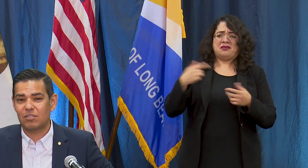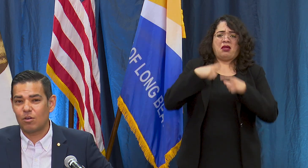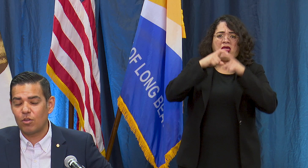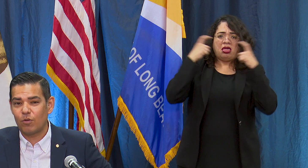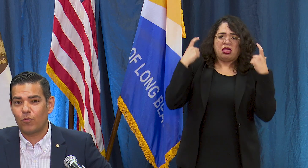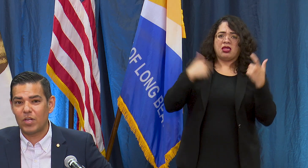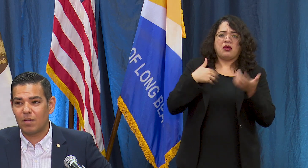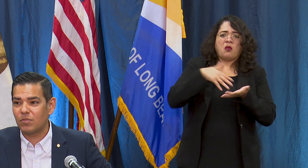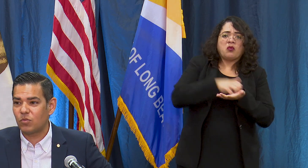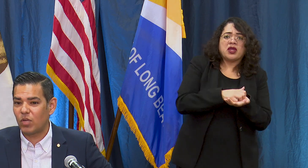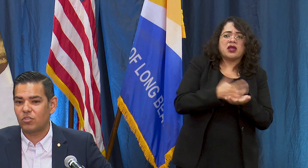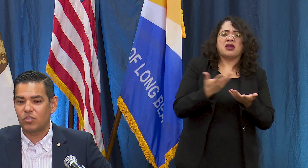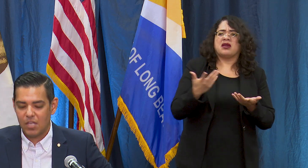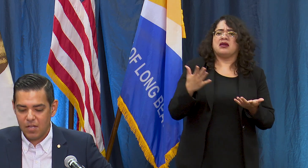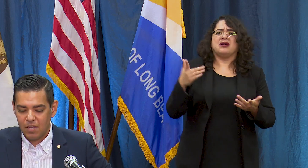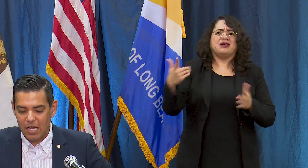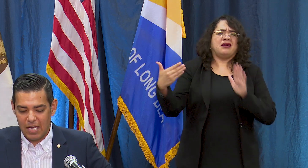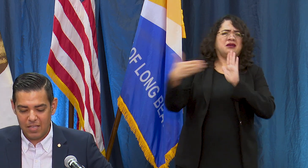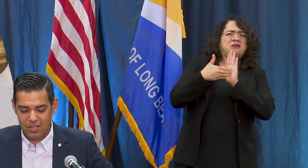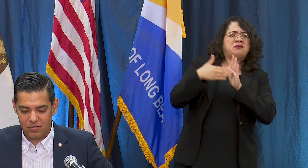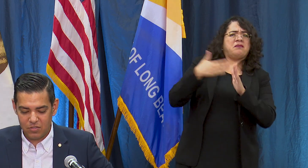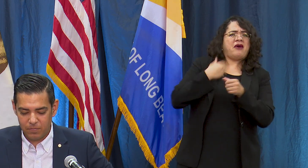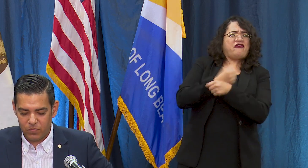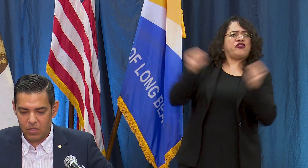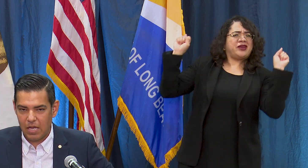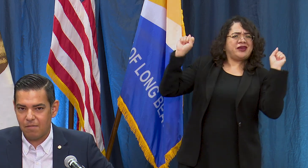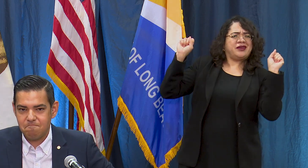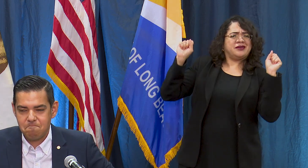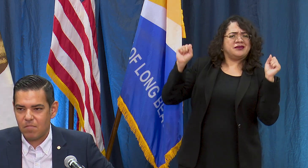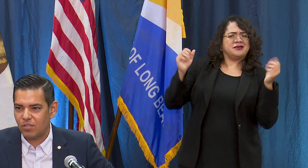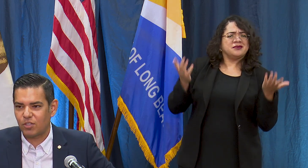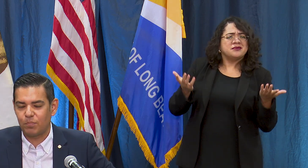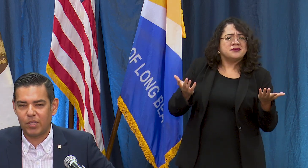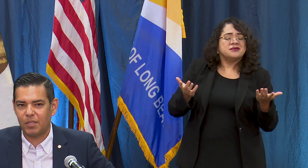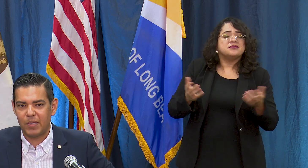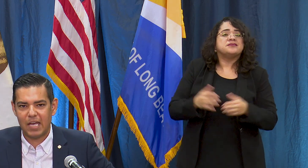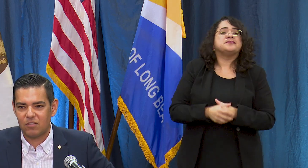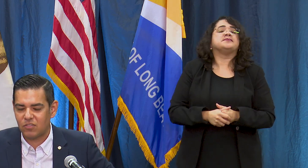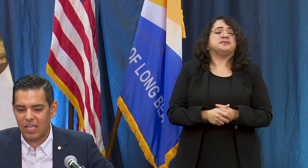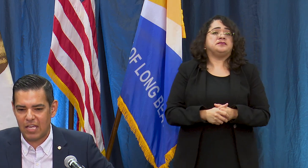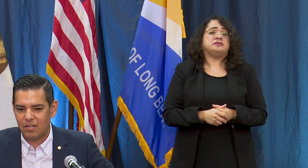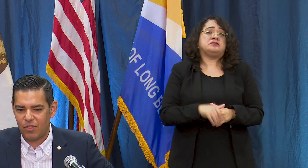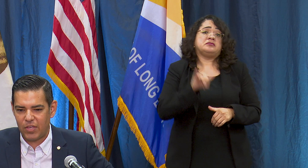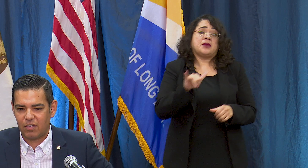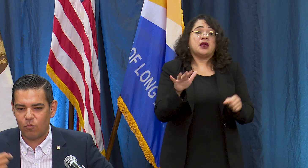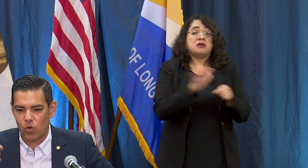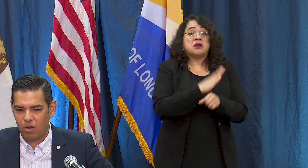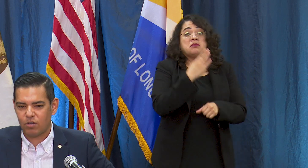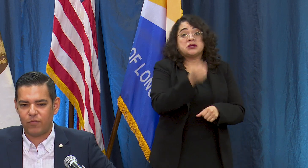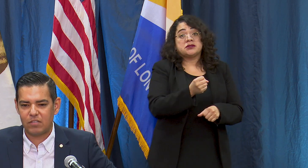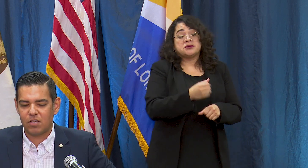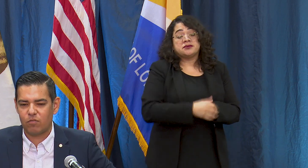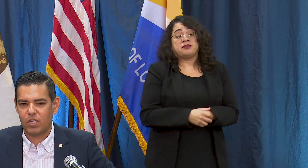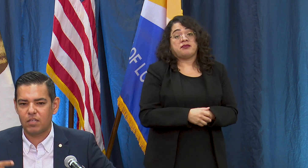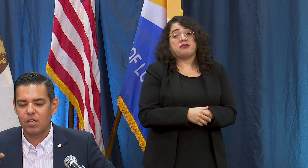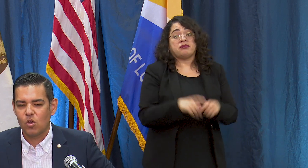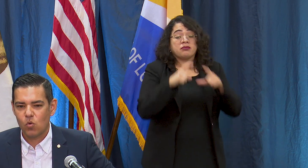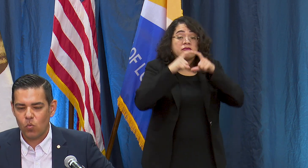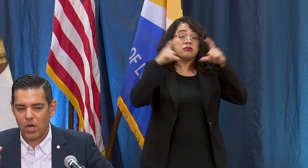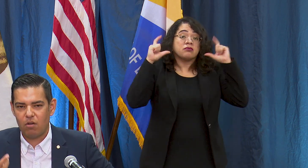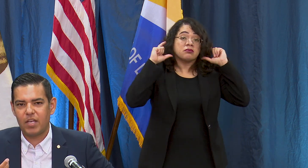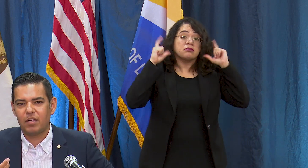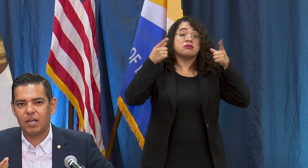it's against their freedoms, which is completely BS. And I think wearing your face